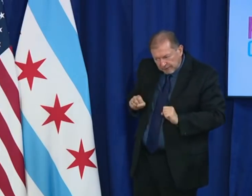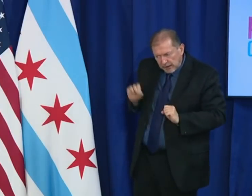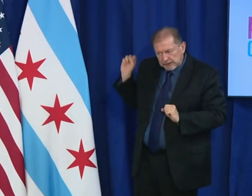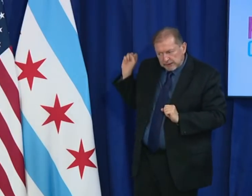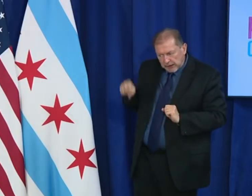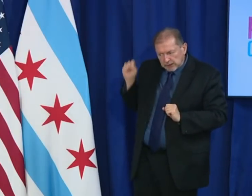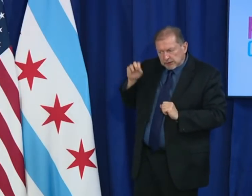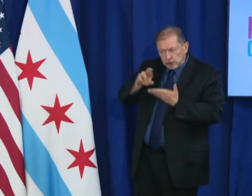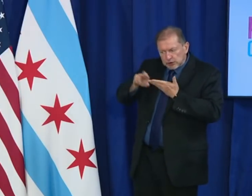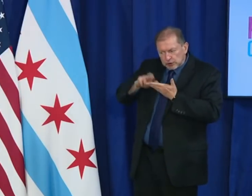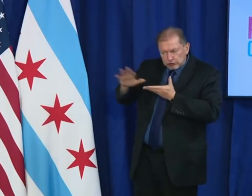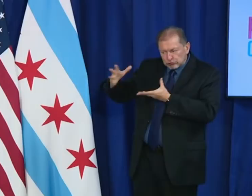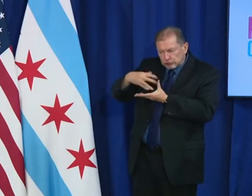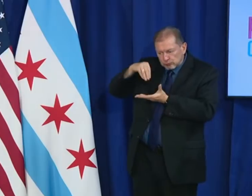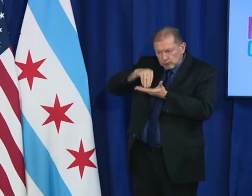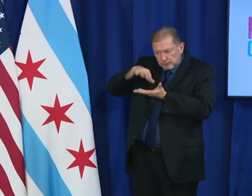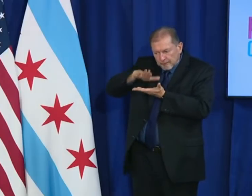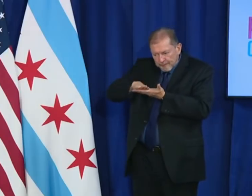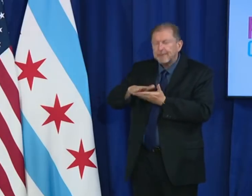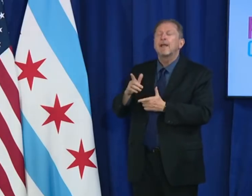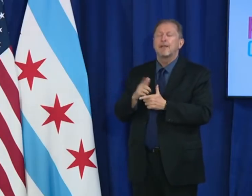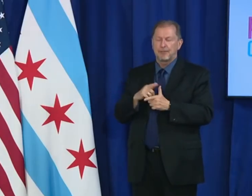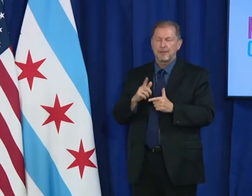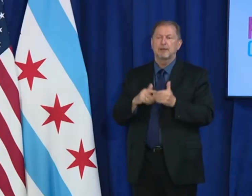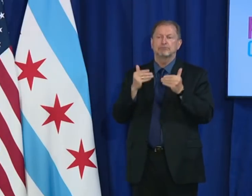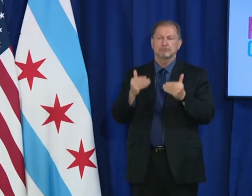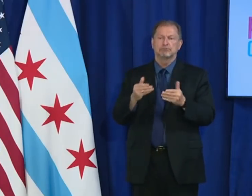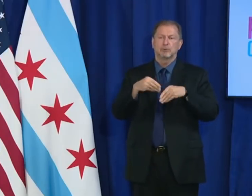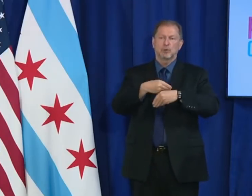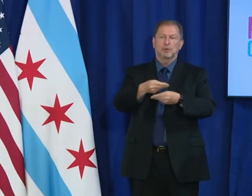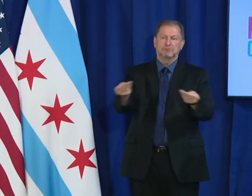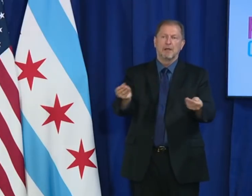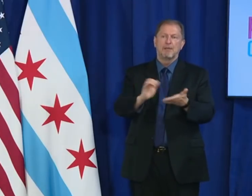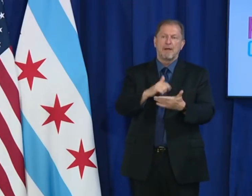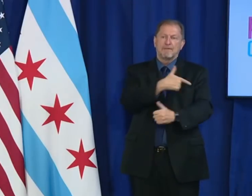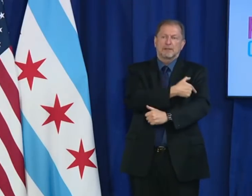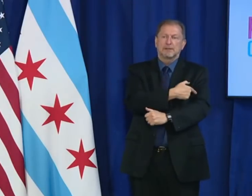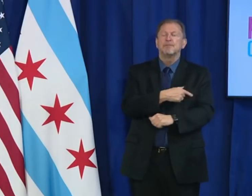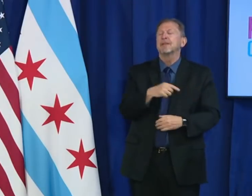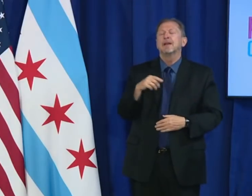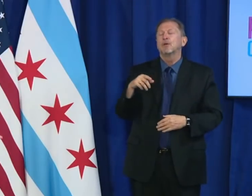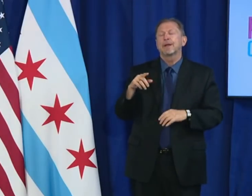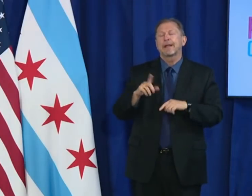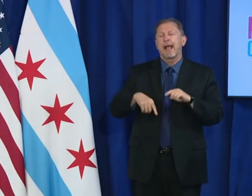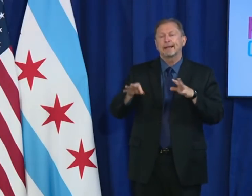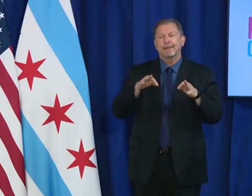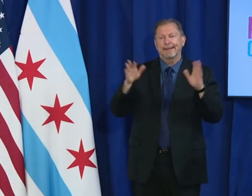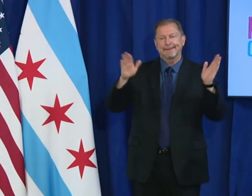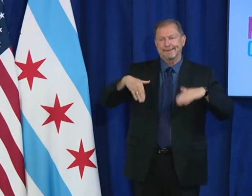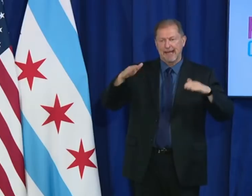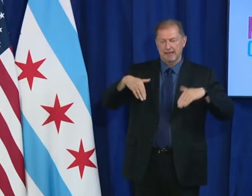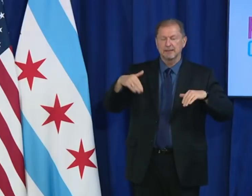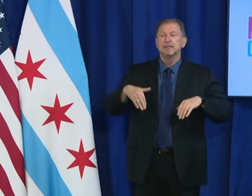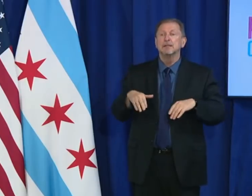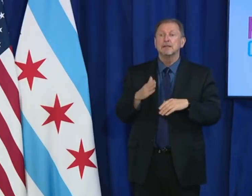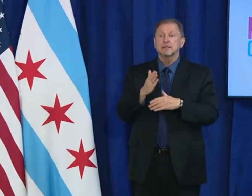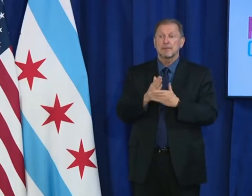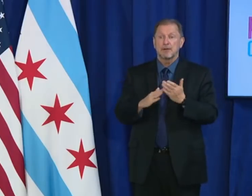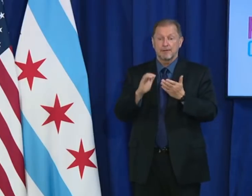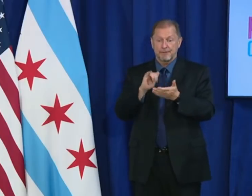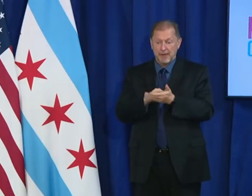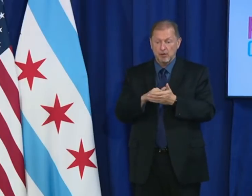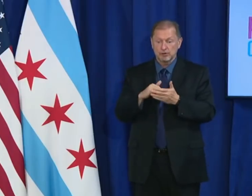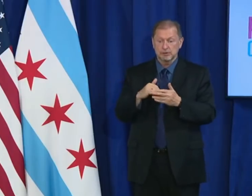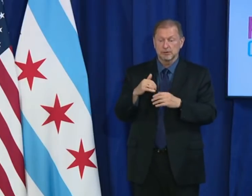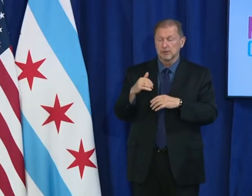we're not quite ready to get into the specifics of the vaccine. A number of these, the early vaccines, for example,